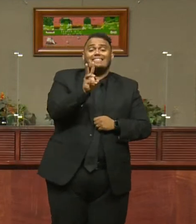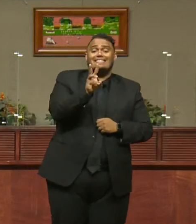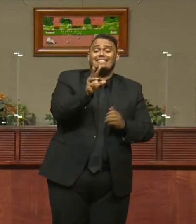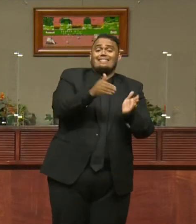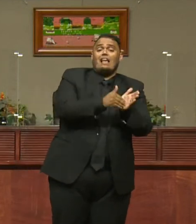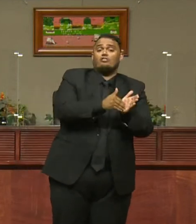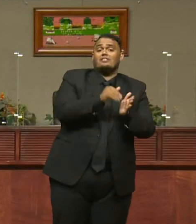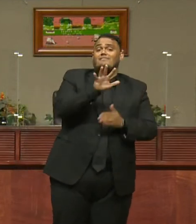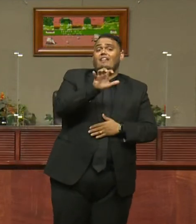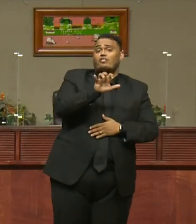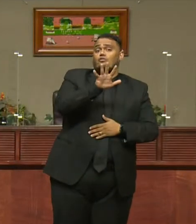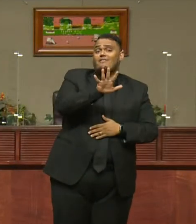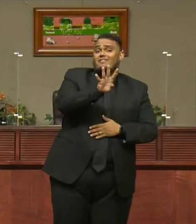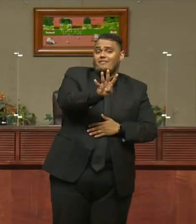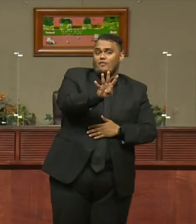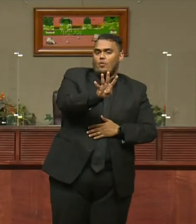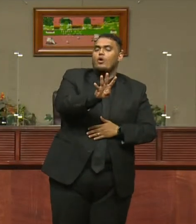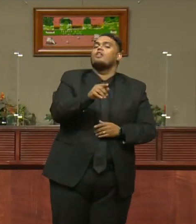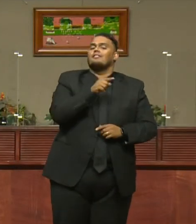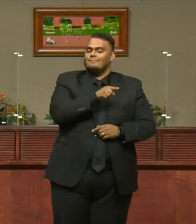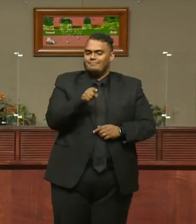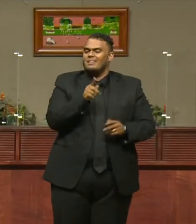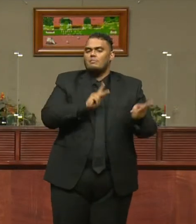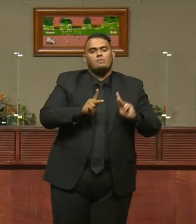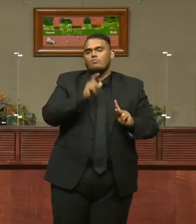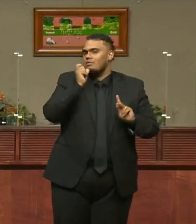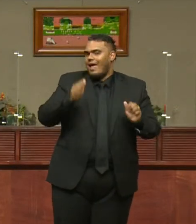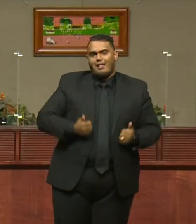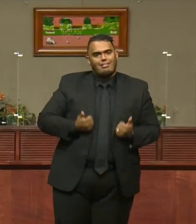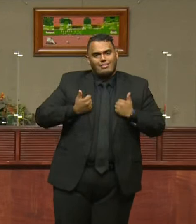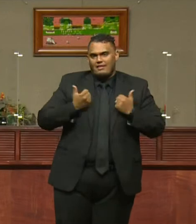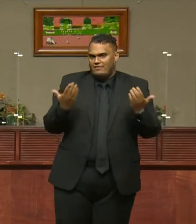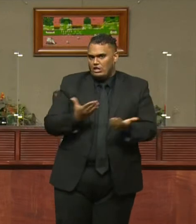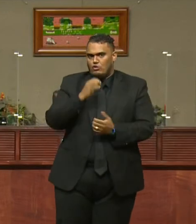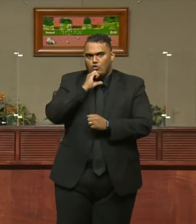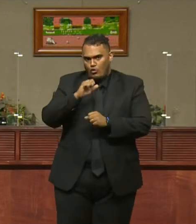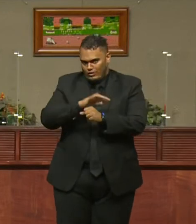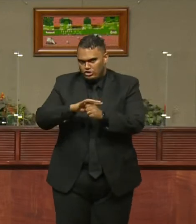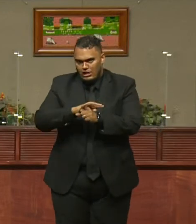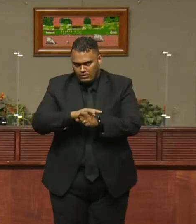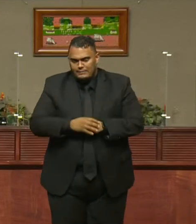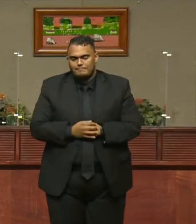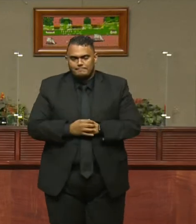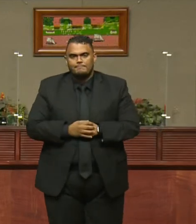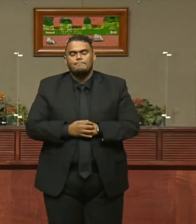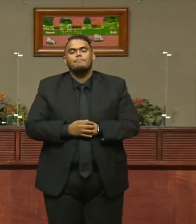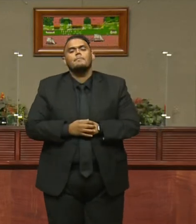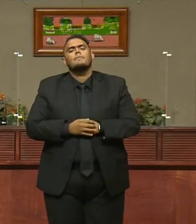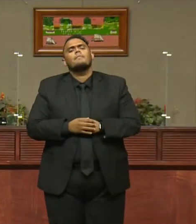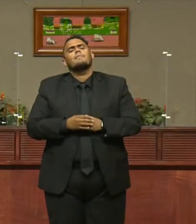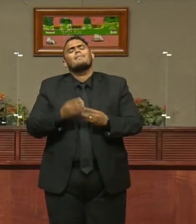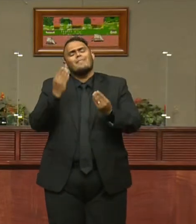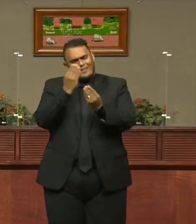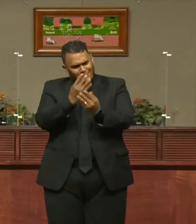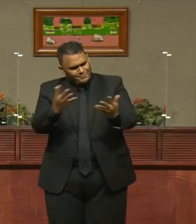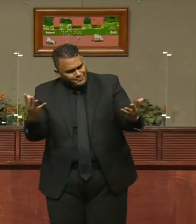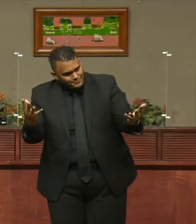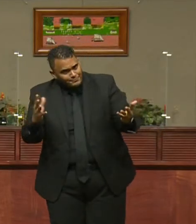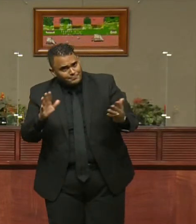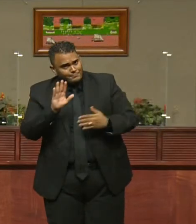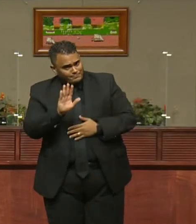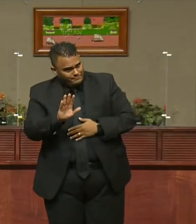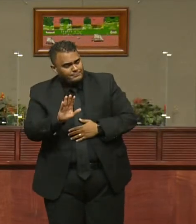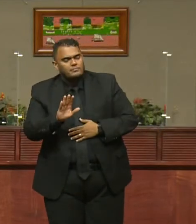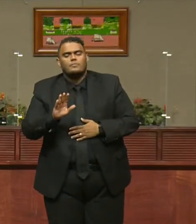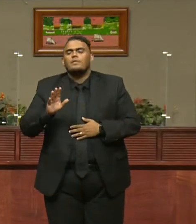86,554 were for non-residents. To give you some idea of where we are, people over